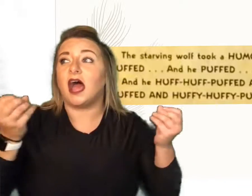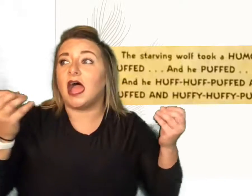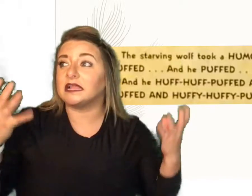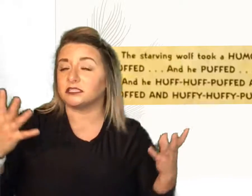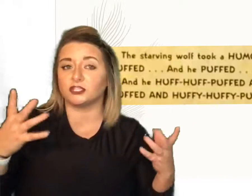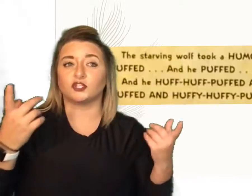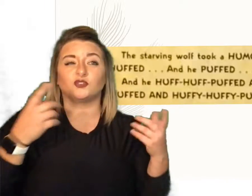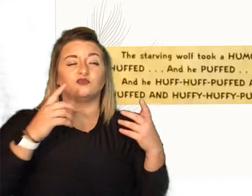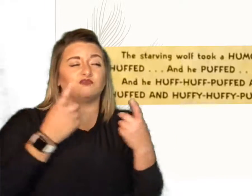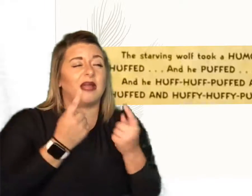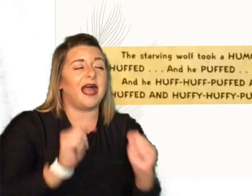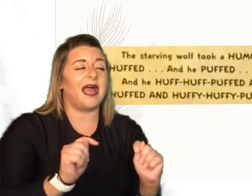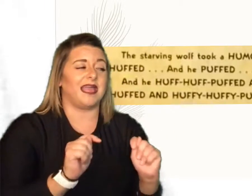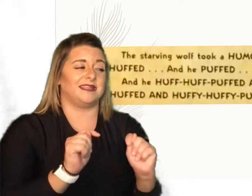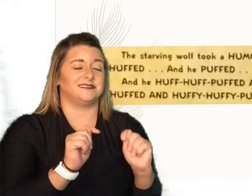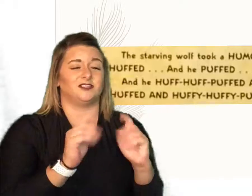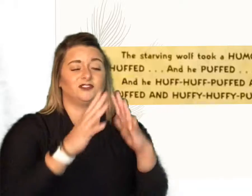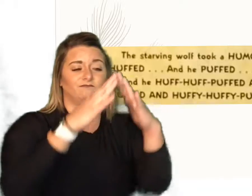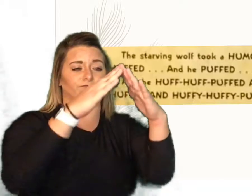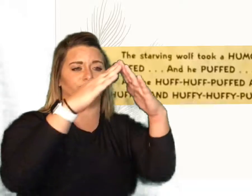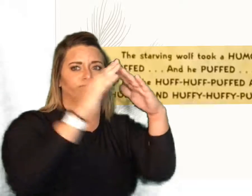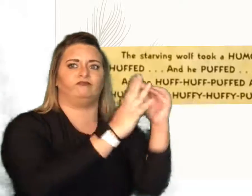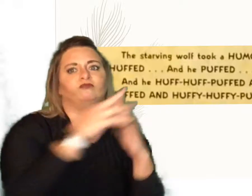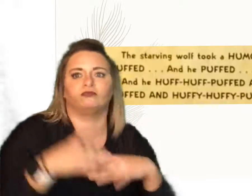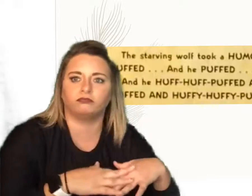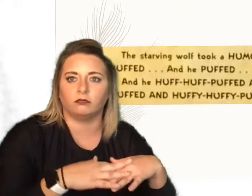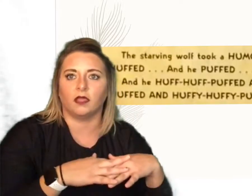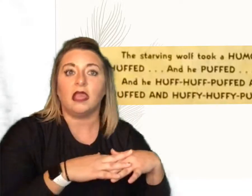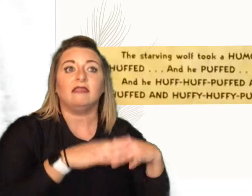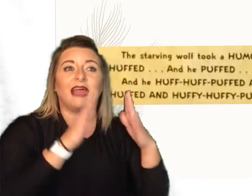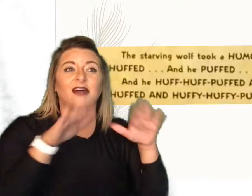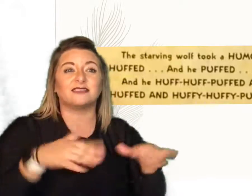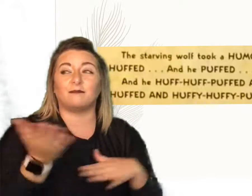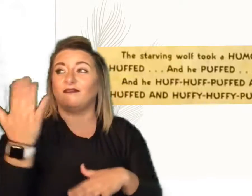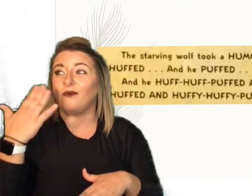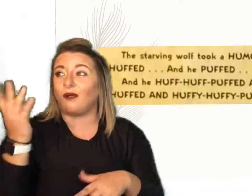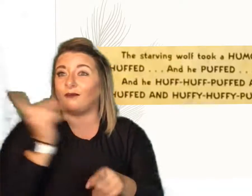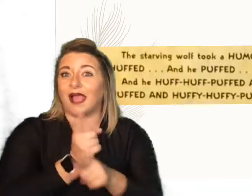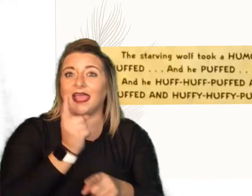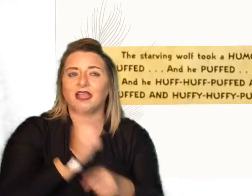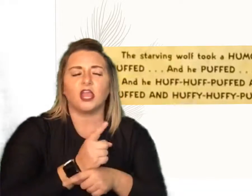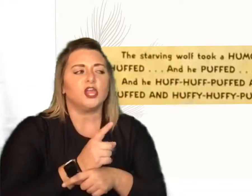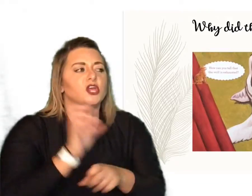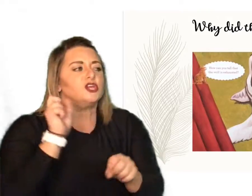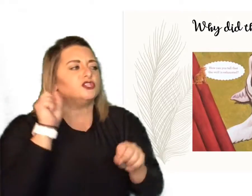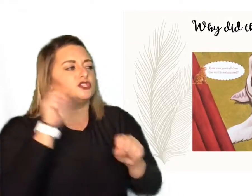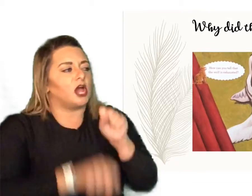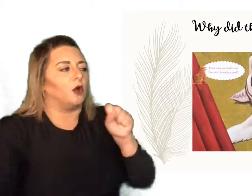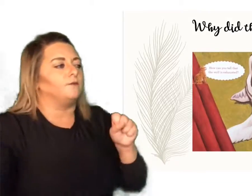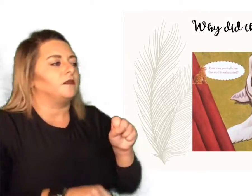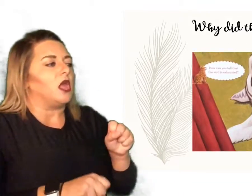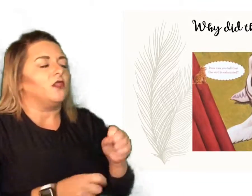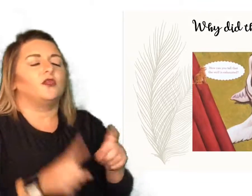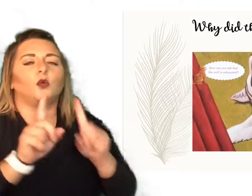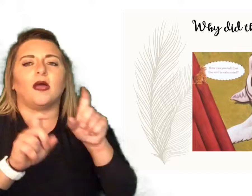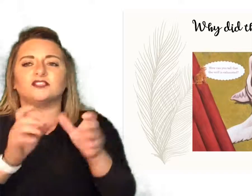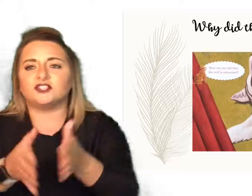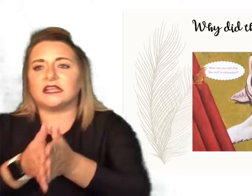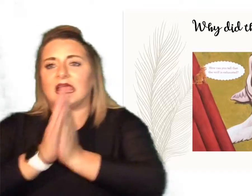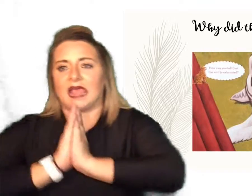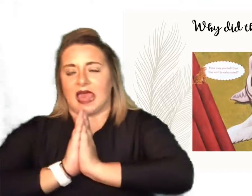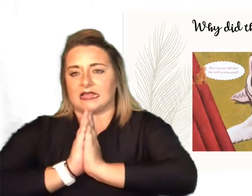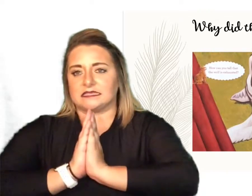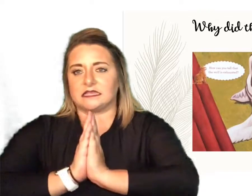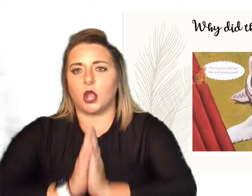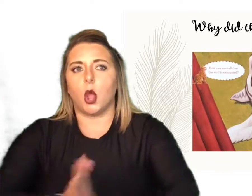a lot to try to just the house like before, right? So the